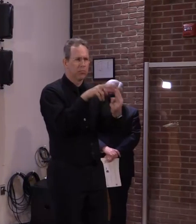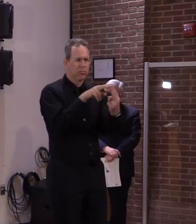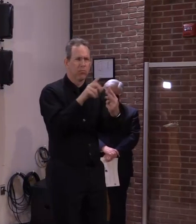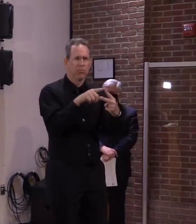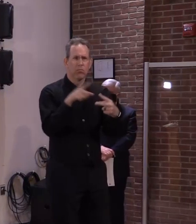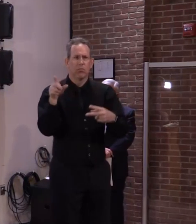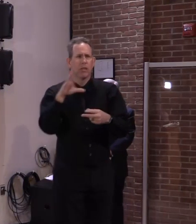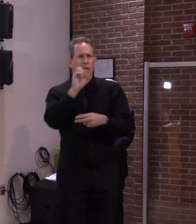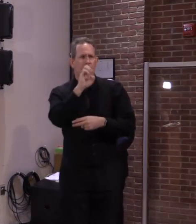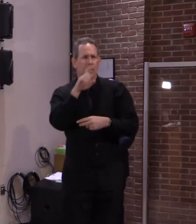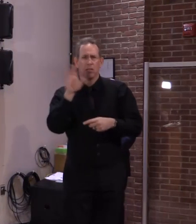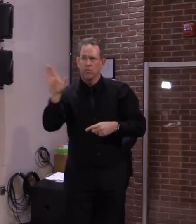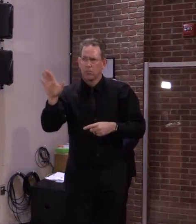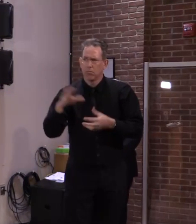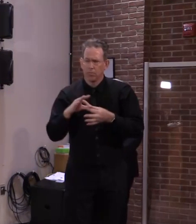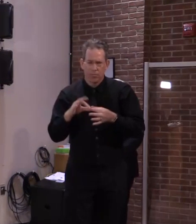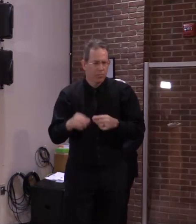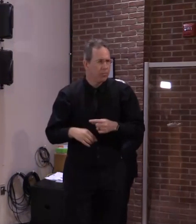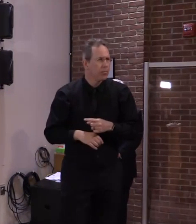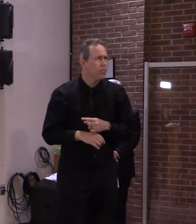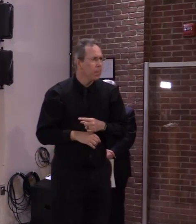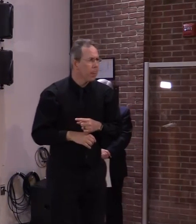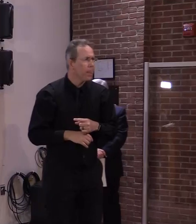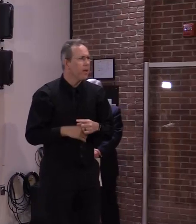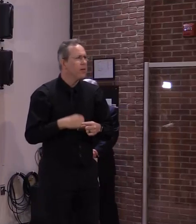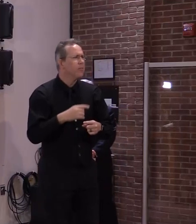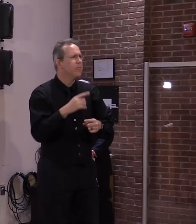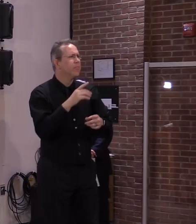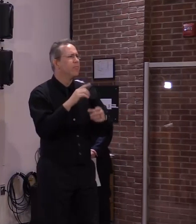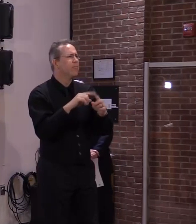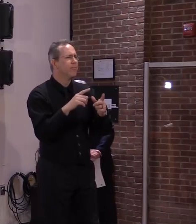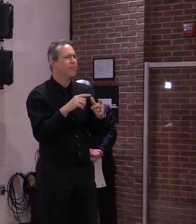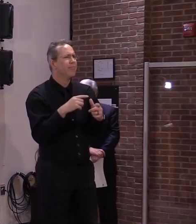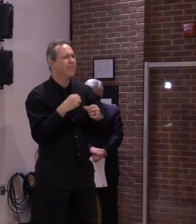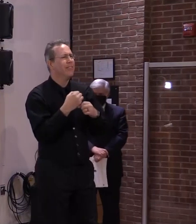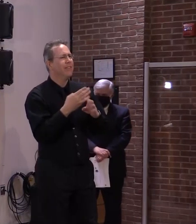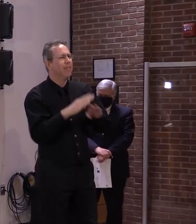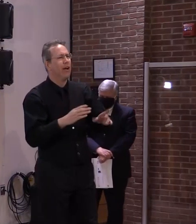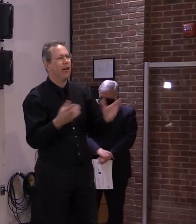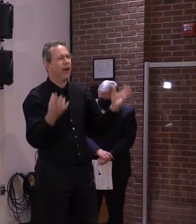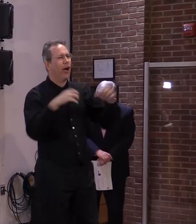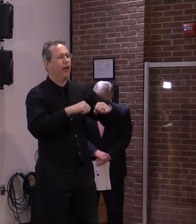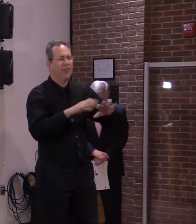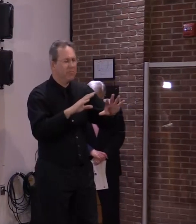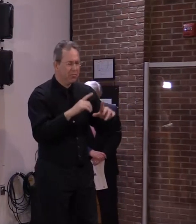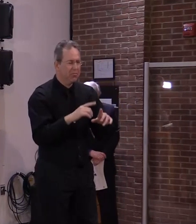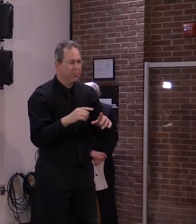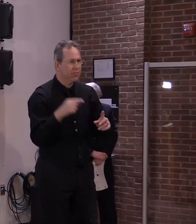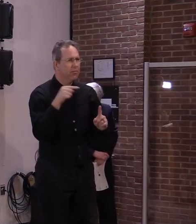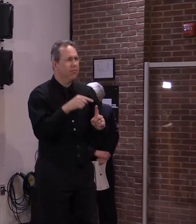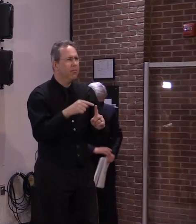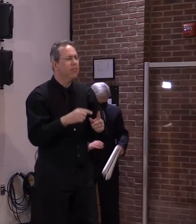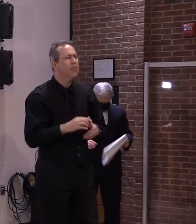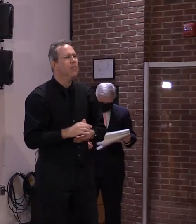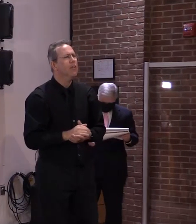We're going to divide and conquer on this one with cases and vaccine strategies. So you saw on